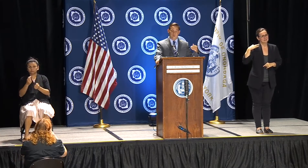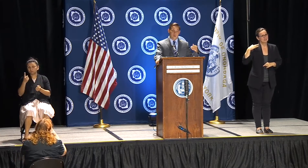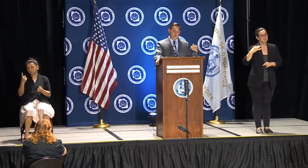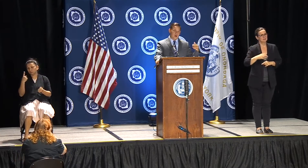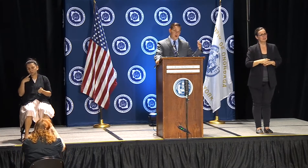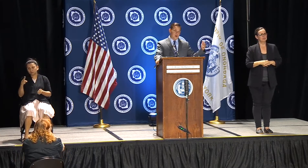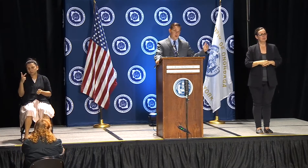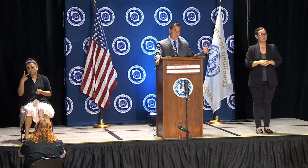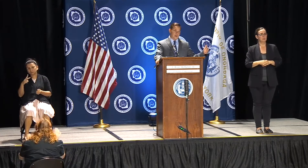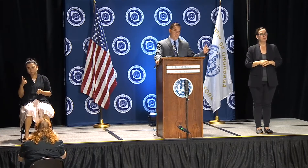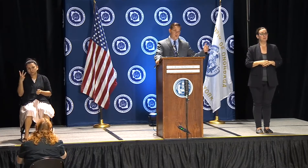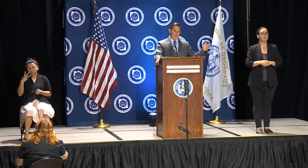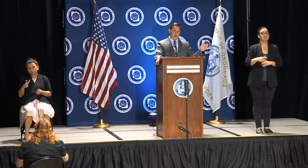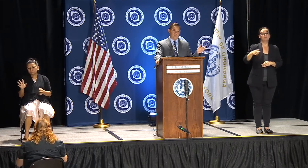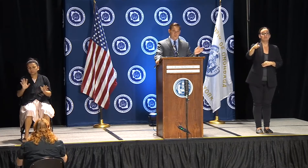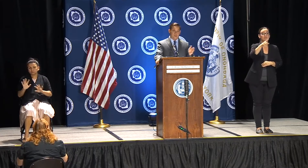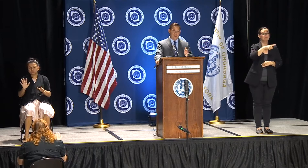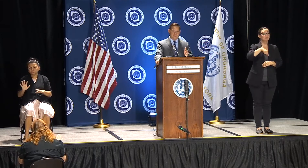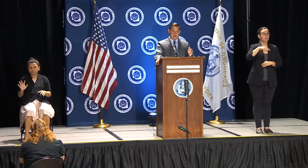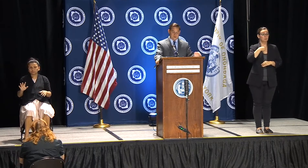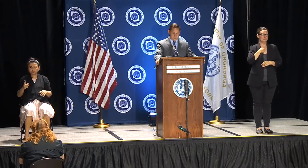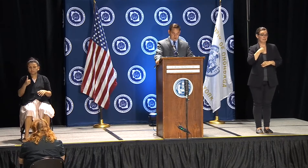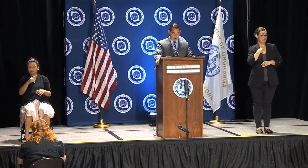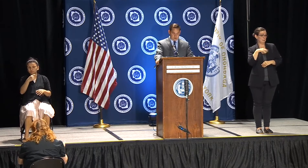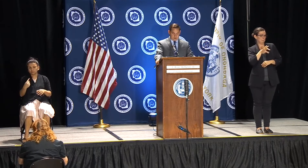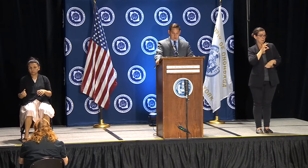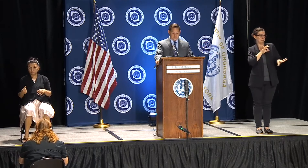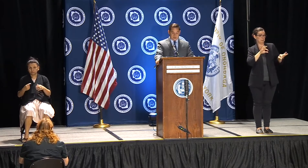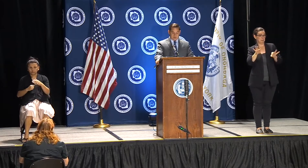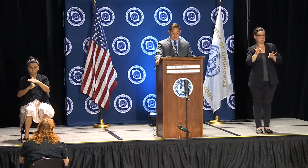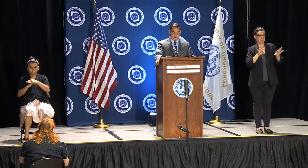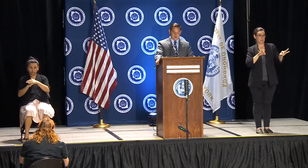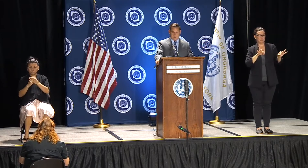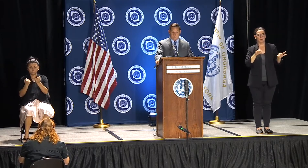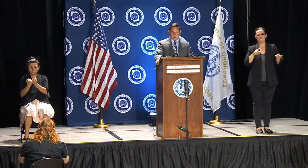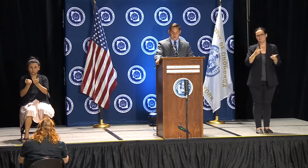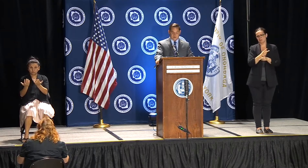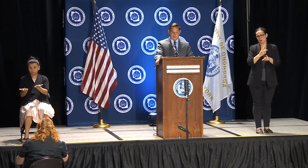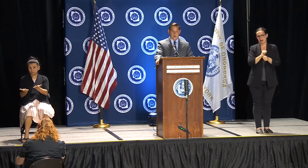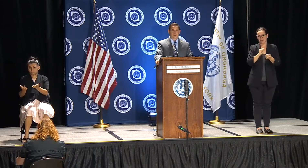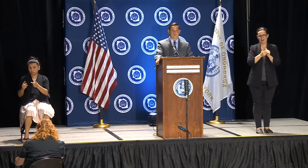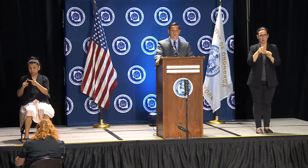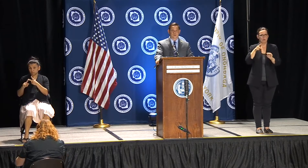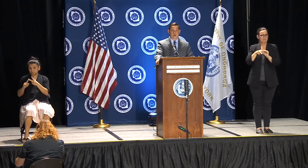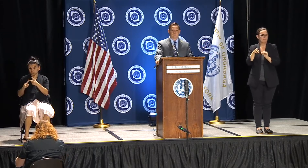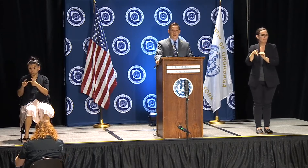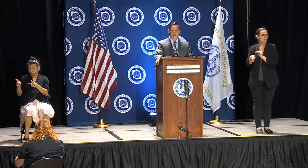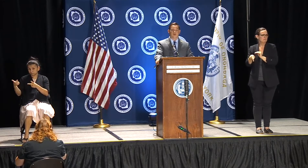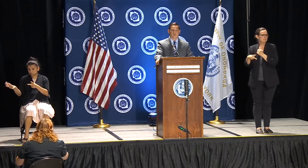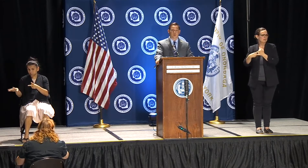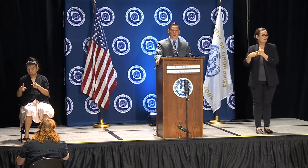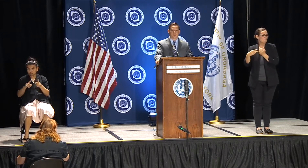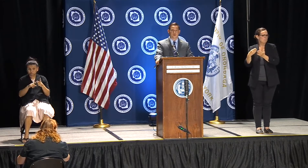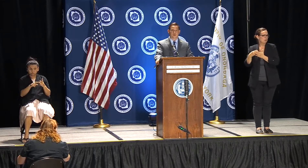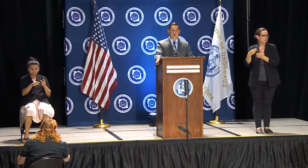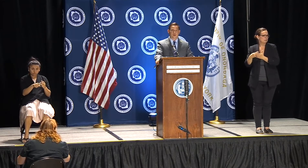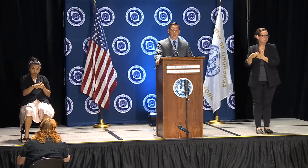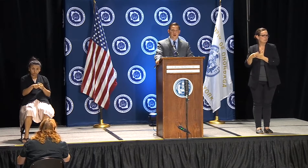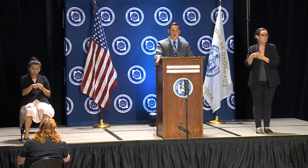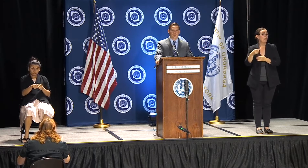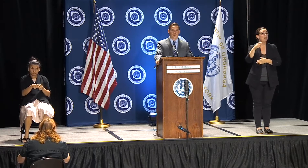get, and then that will help impact the decision. The second piece is an involuntary furlough. Instead of laying off